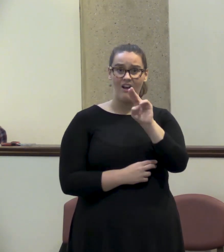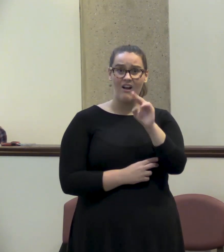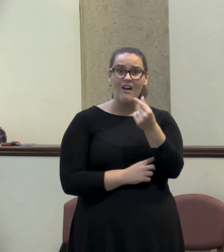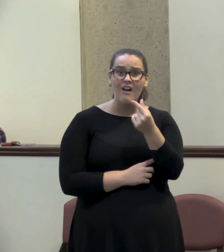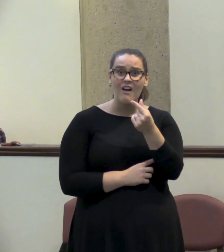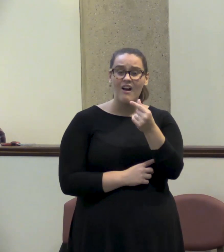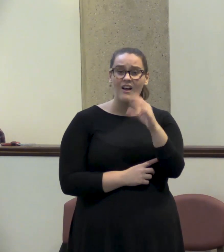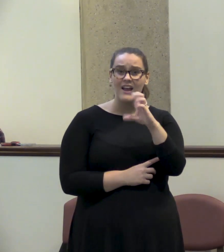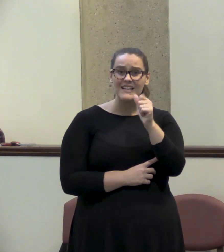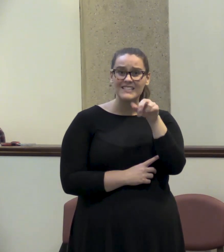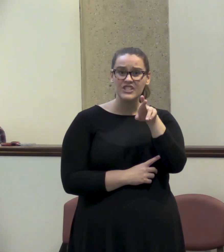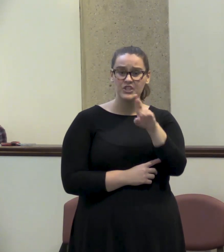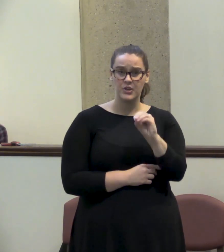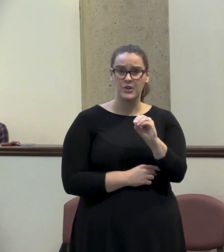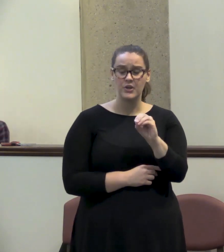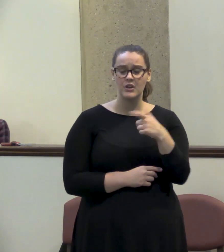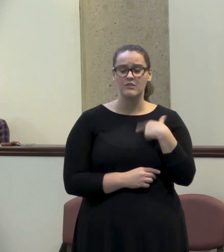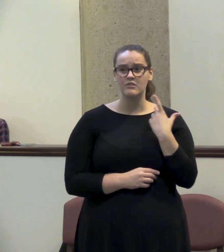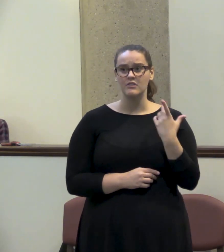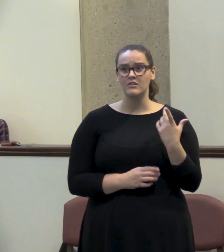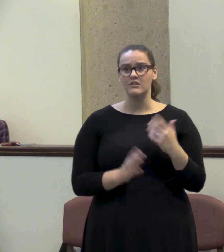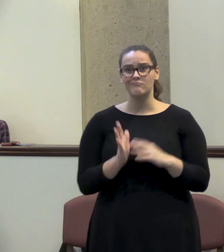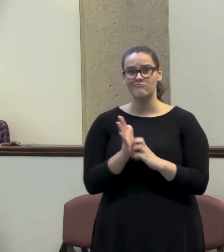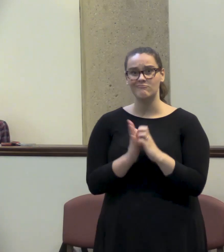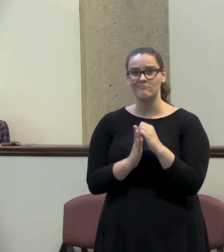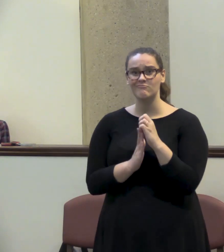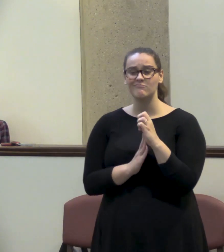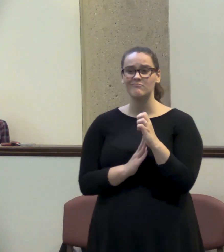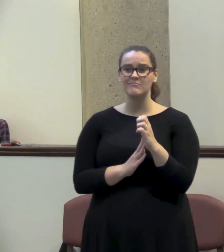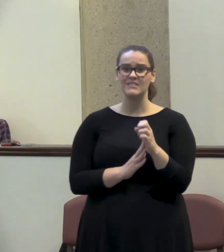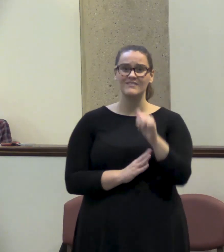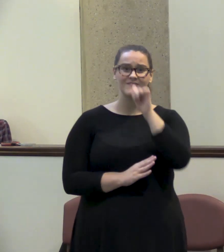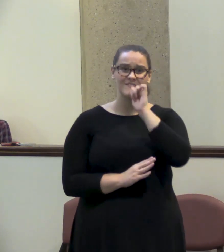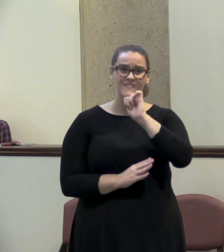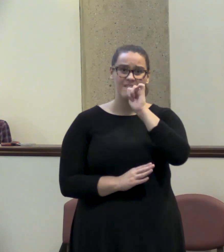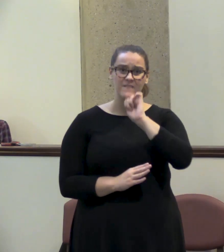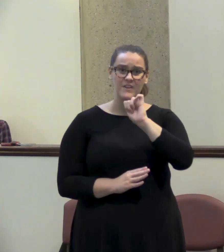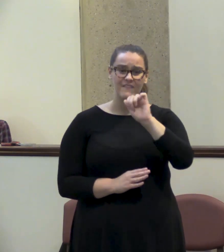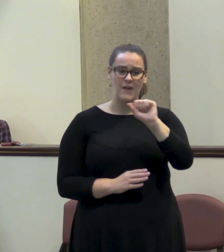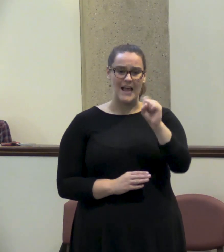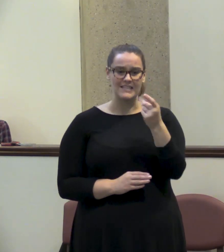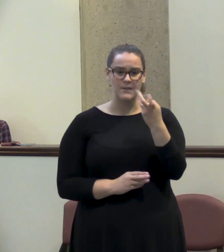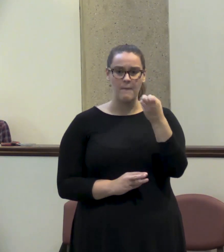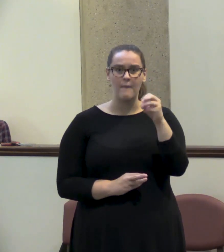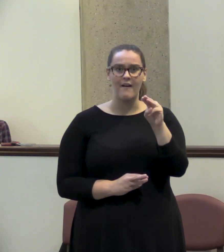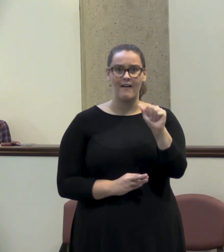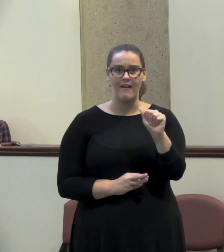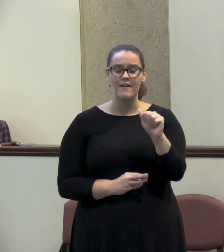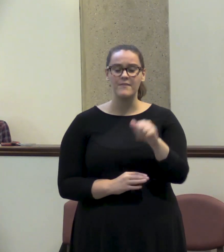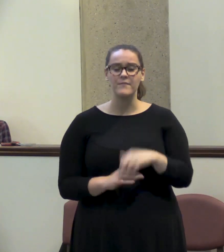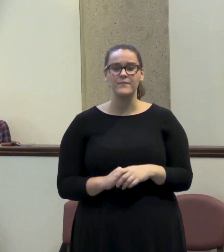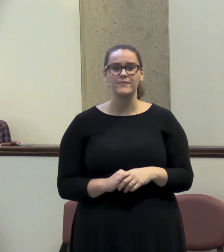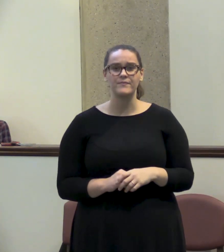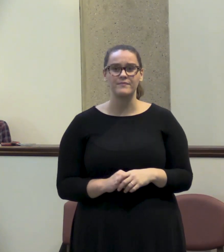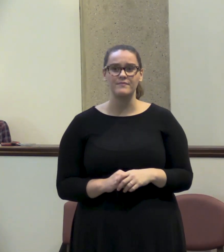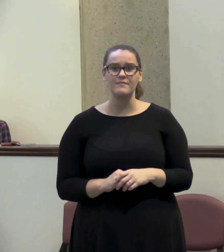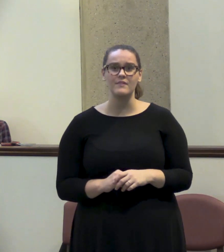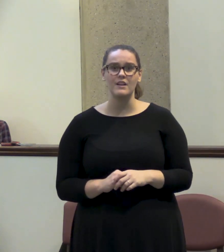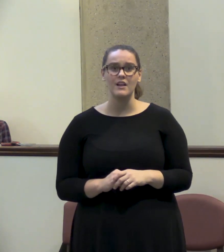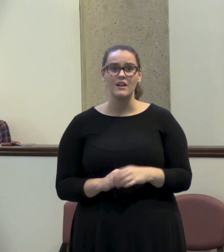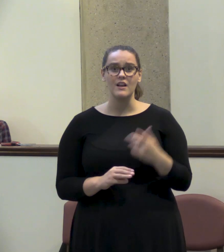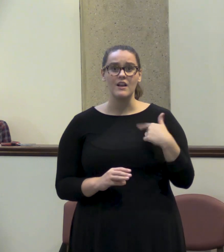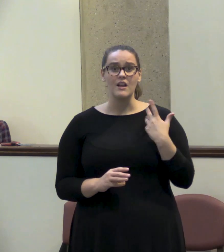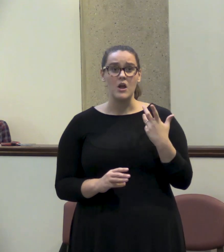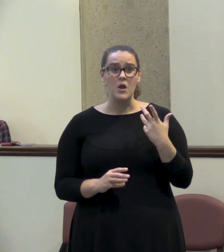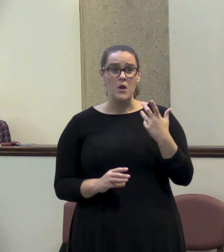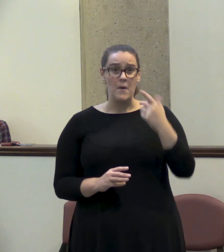to this, for dealing with respiratory disease and suffering from asthma. An entire decade is shaved off of our lives because